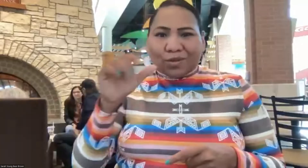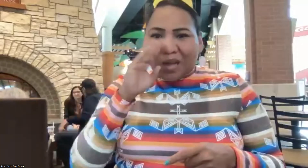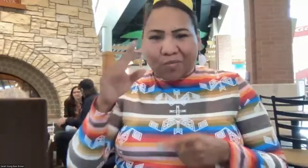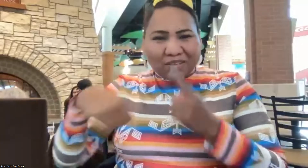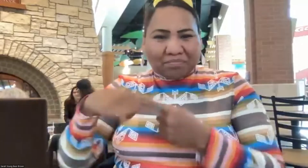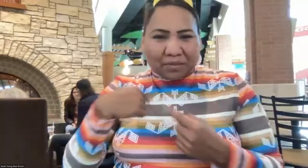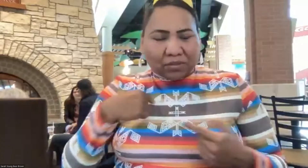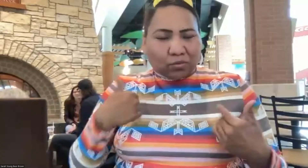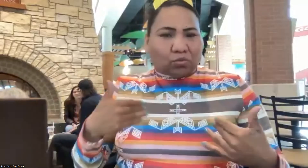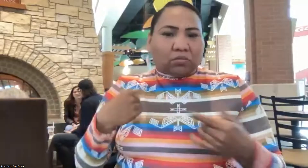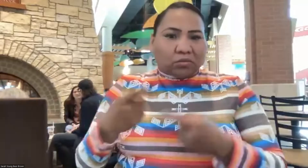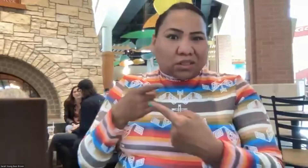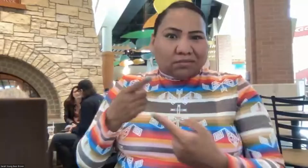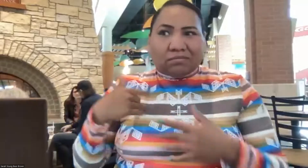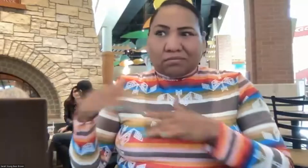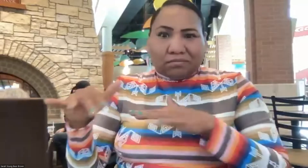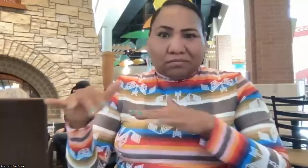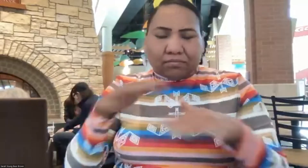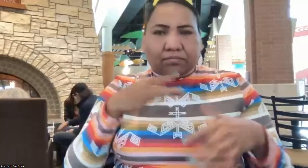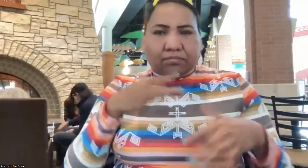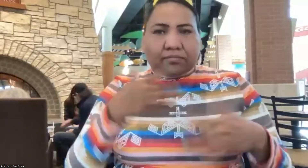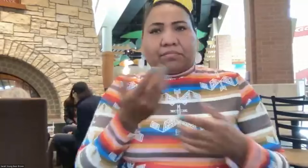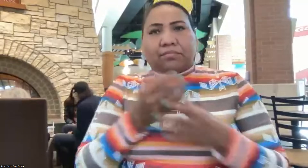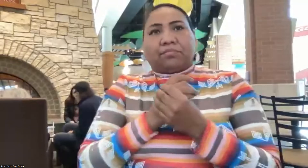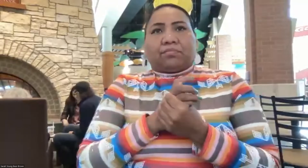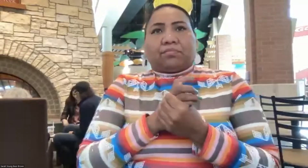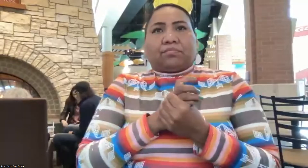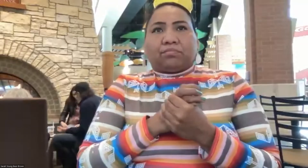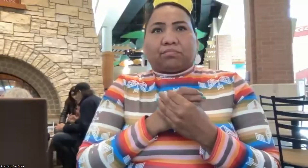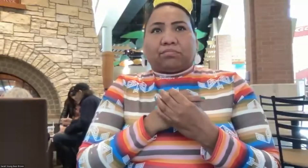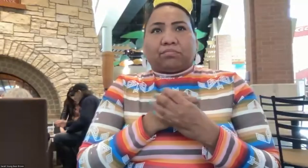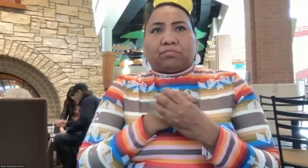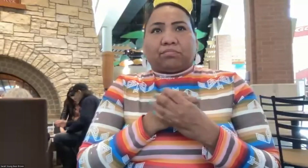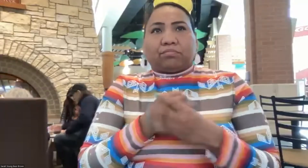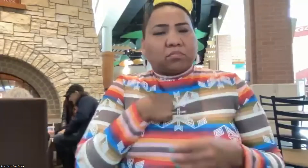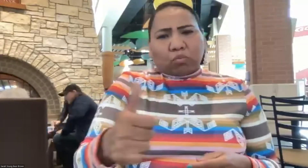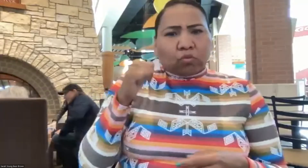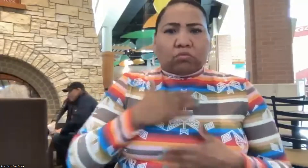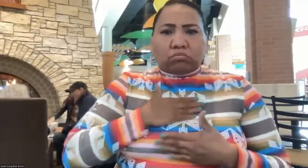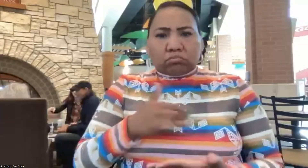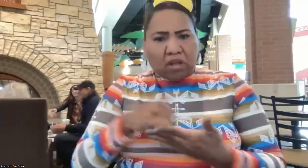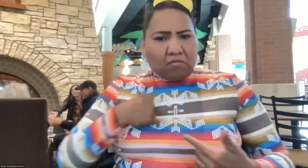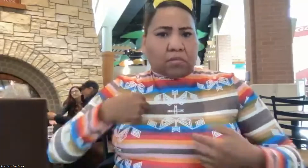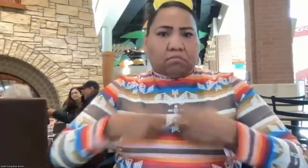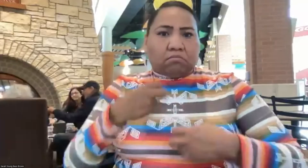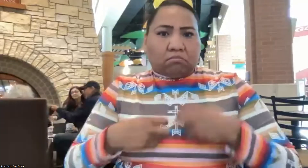And it's really hard it's something that's really hard to talk about and really difficult to address, especially in our clans and our